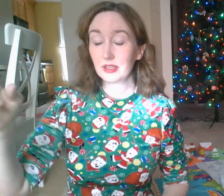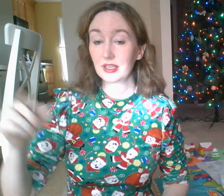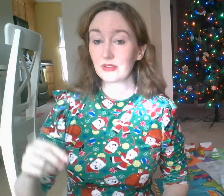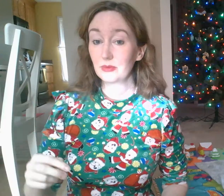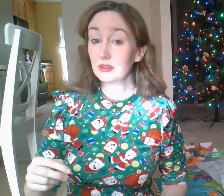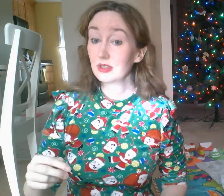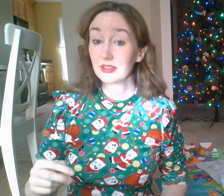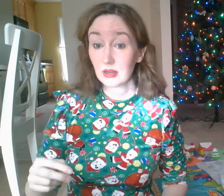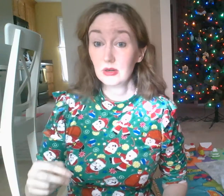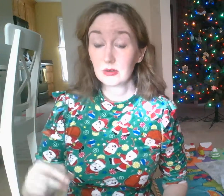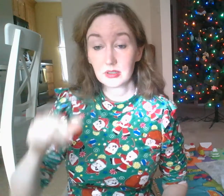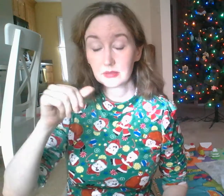looking out the window, you can say, oh.